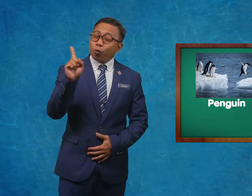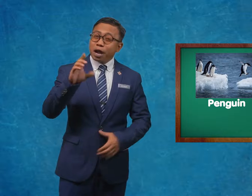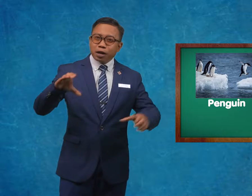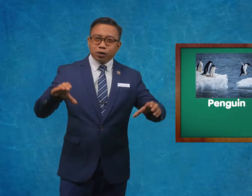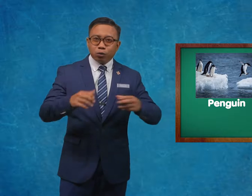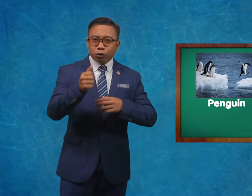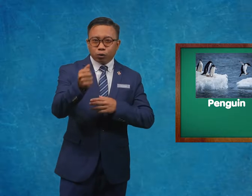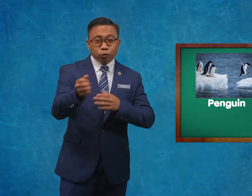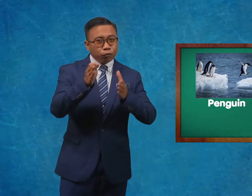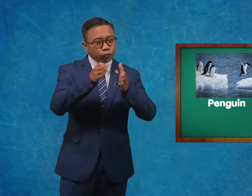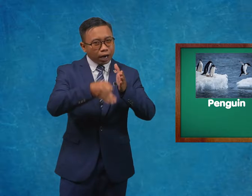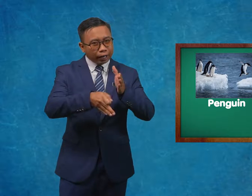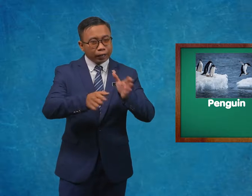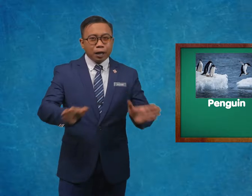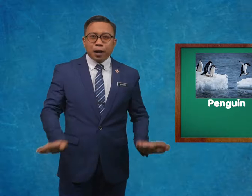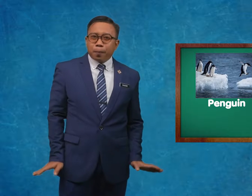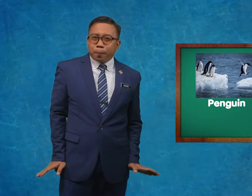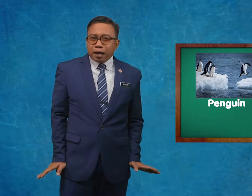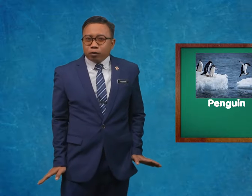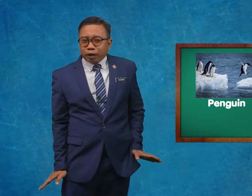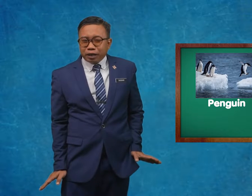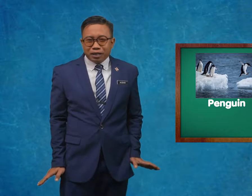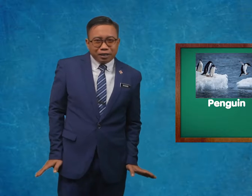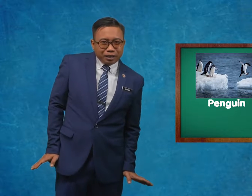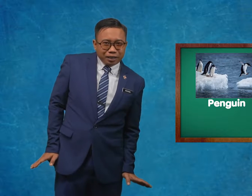Where do you find penguin?